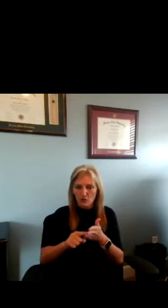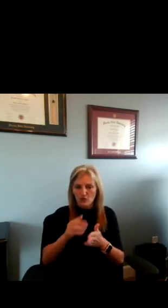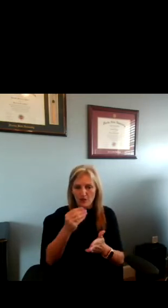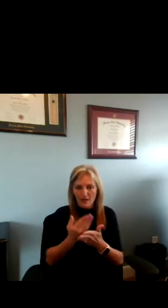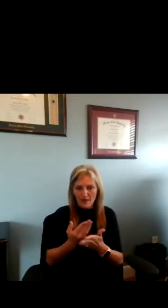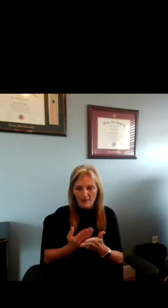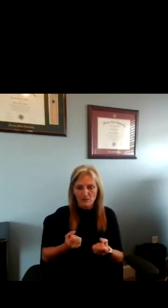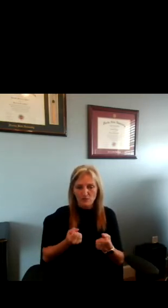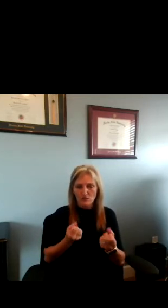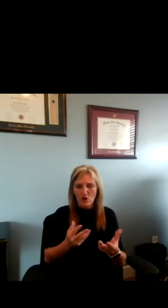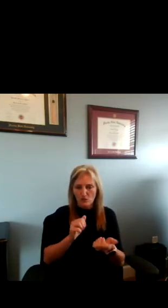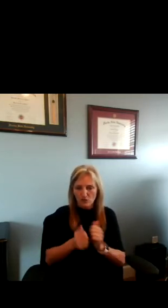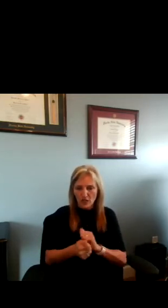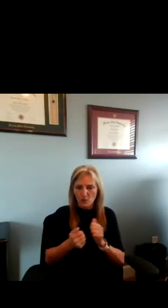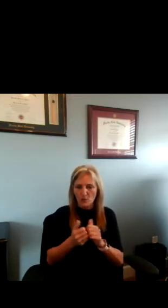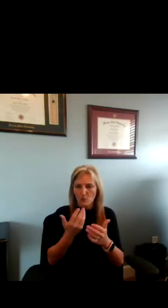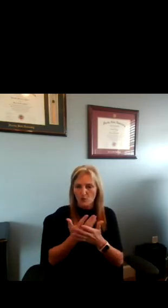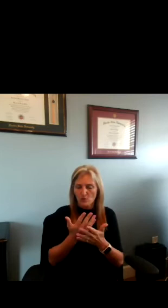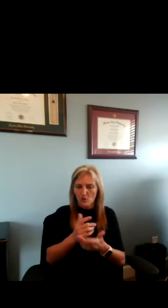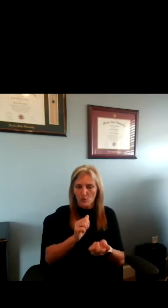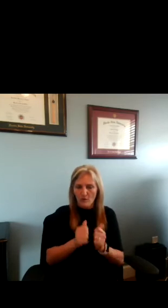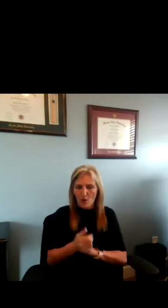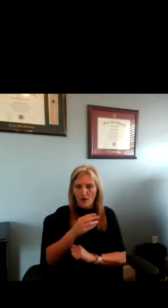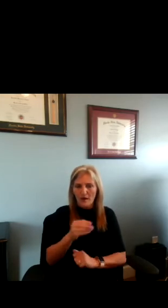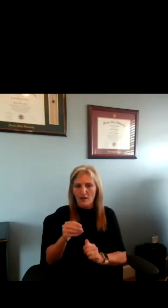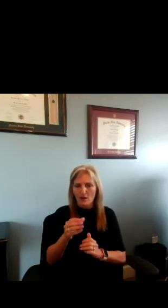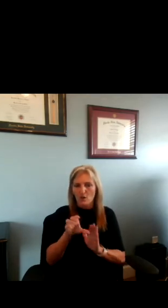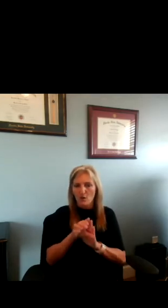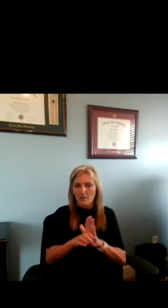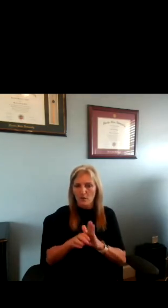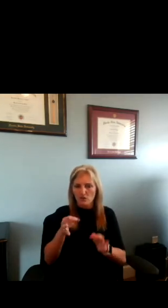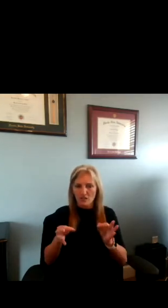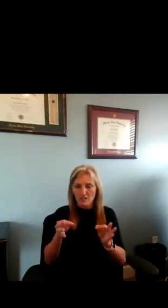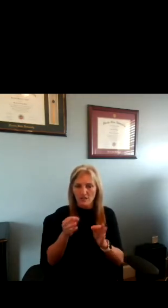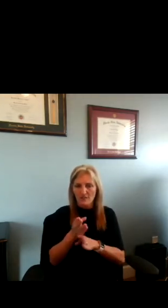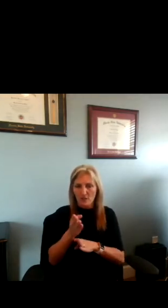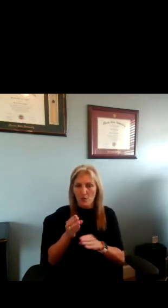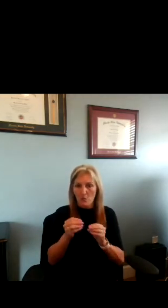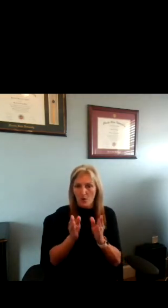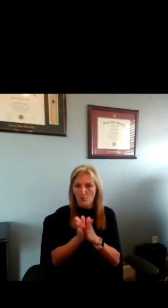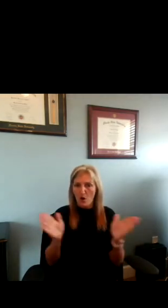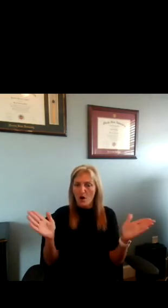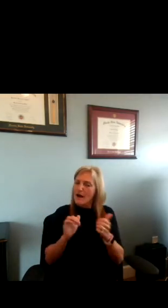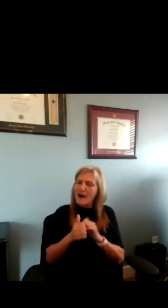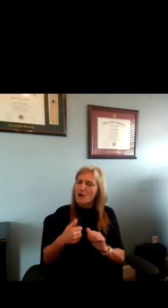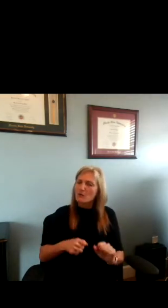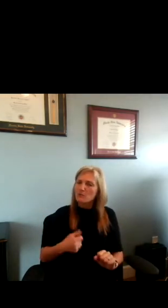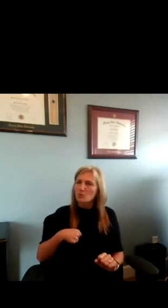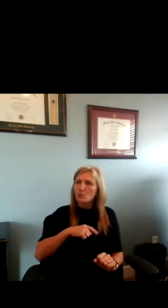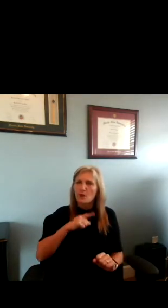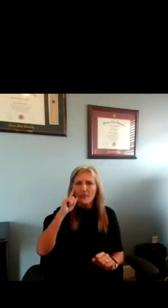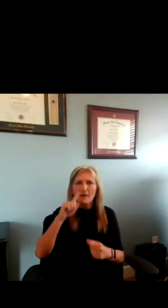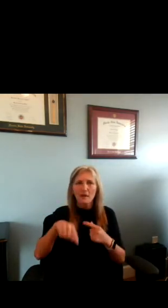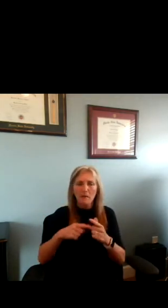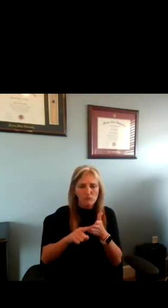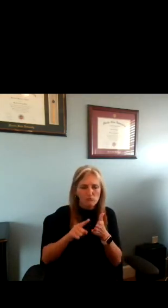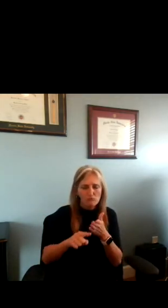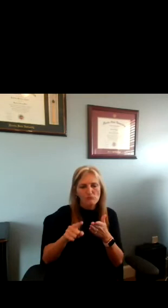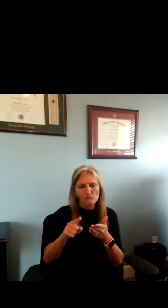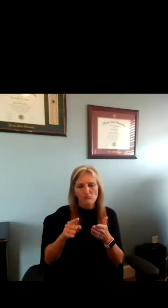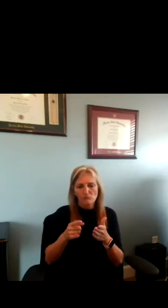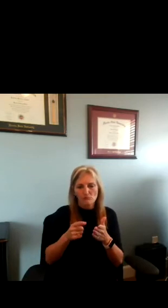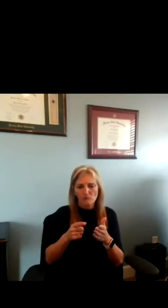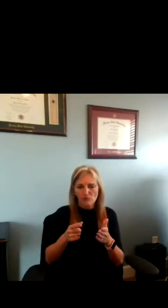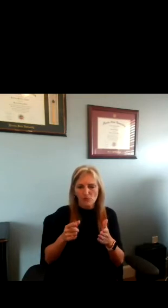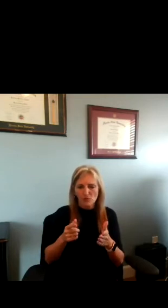drive change in prison reform and the criminal justice field more broadly, right? So how can we think about research